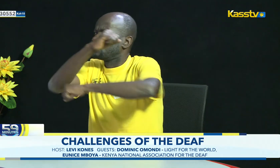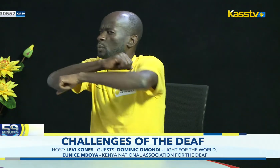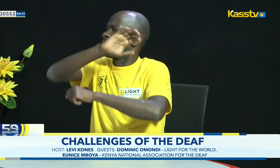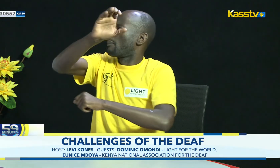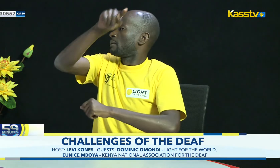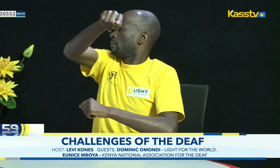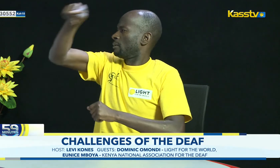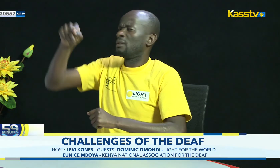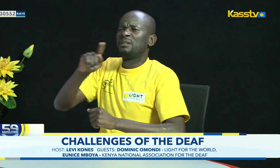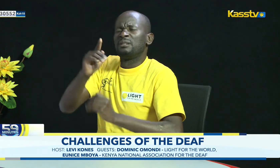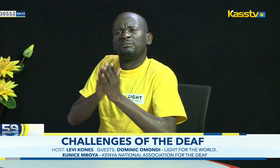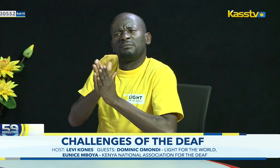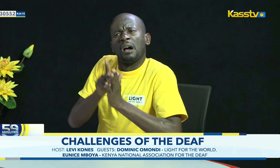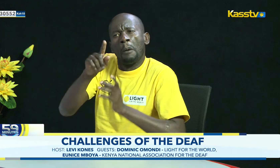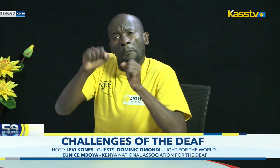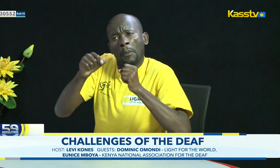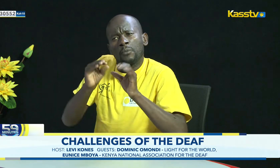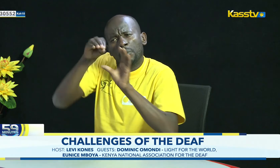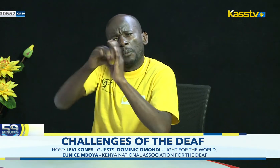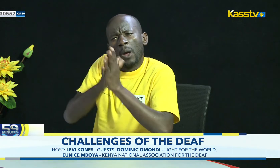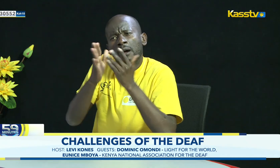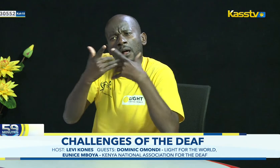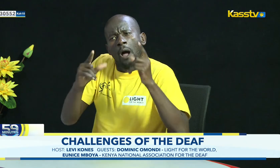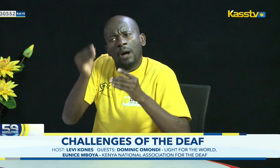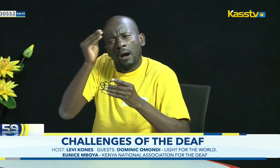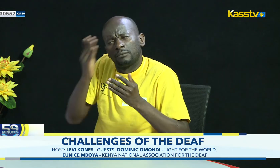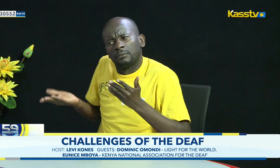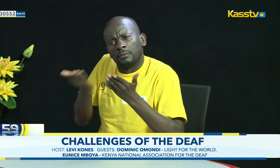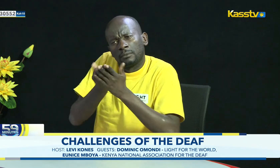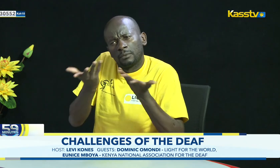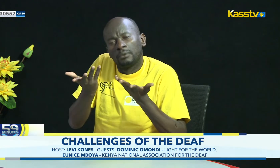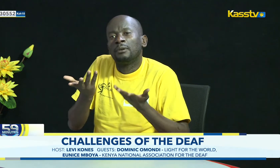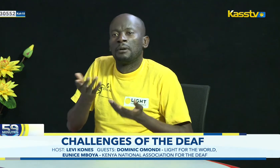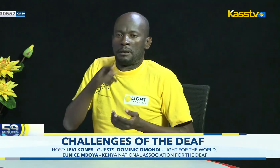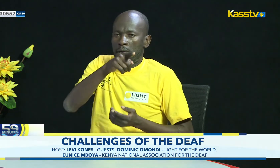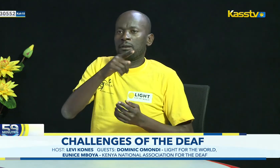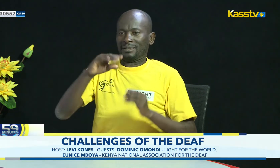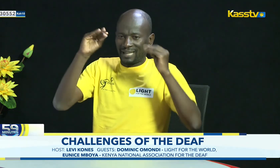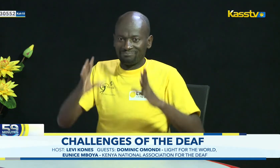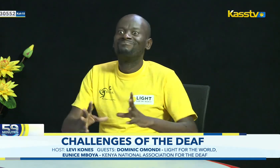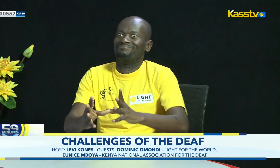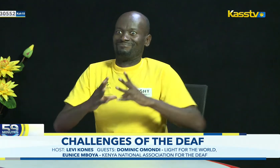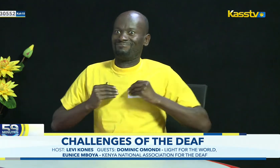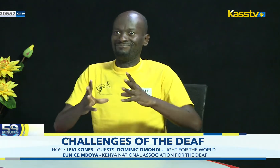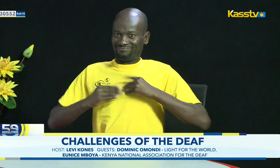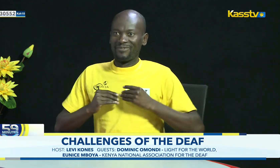World, and that is like a new linkage that I got it through Light for the World. It really helped boost my business. So we